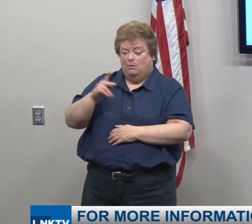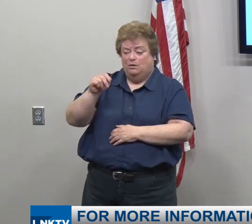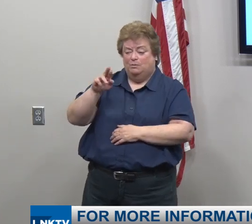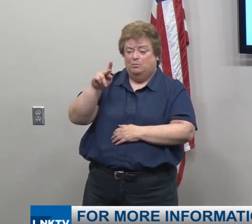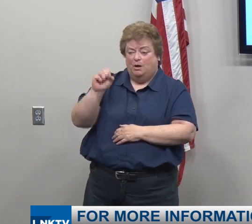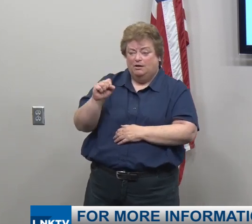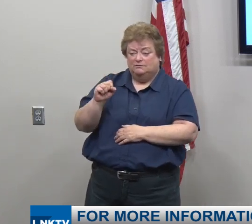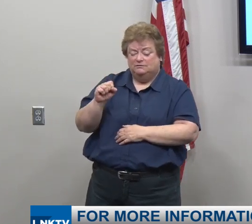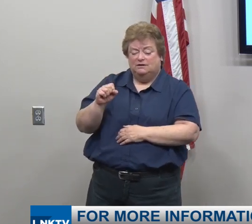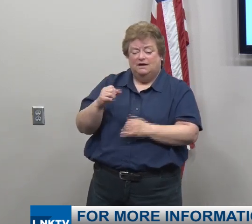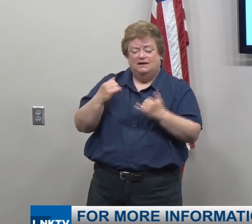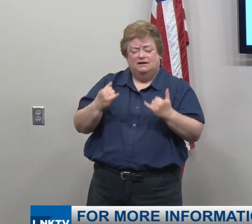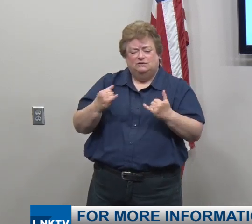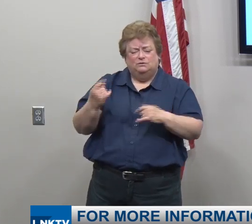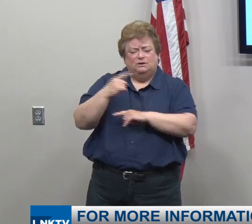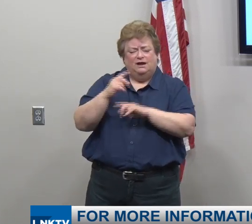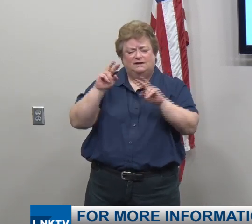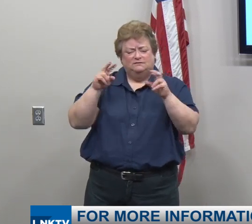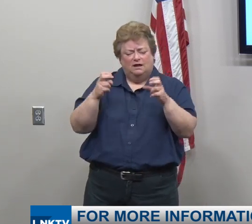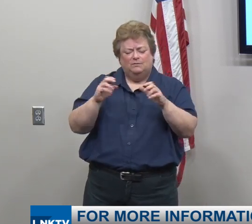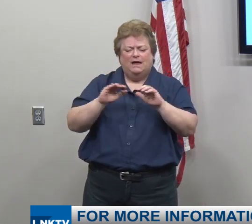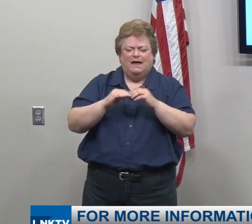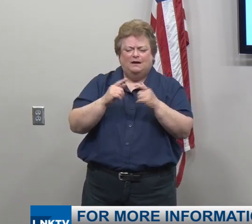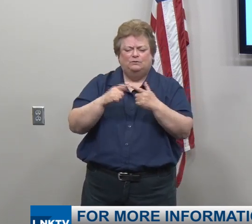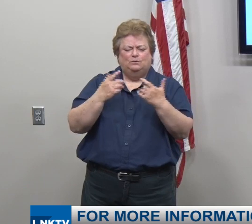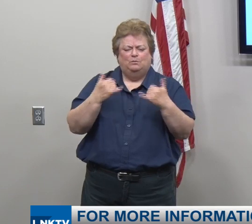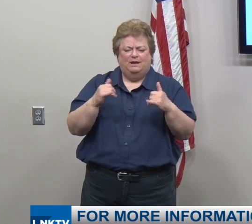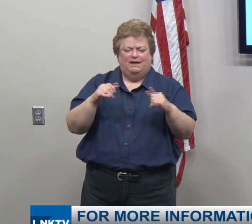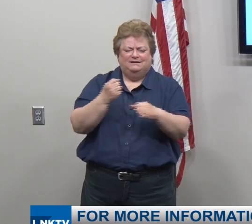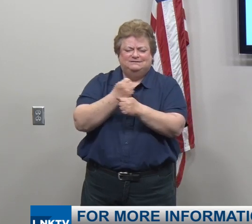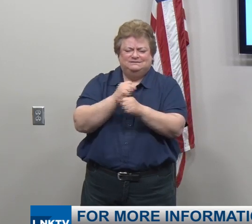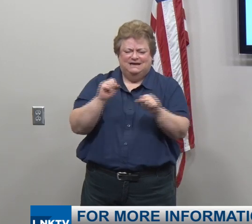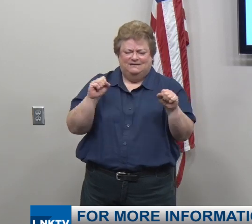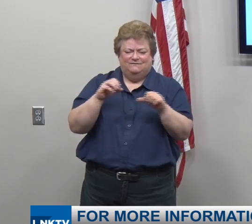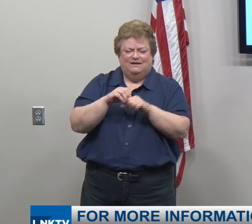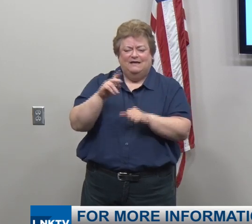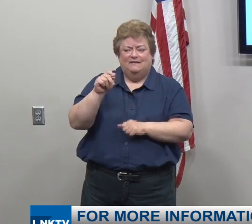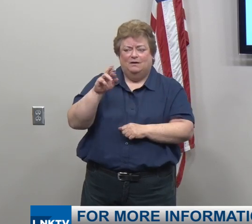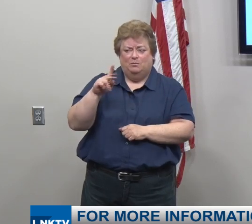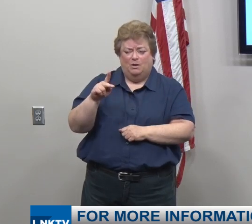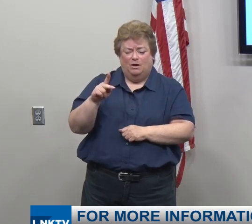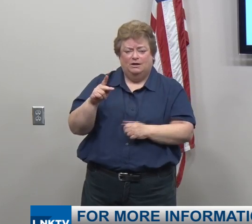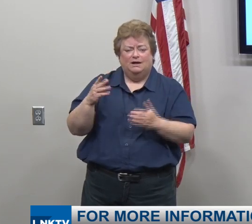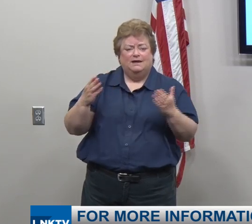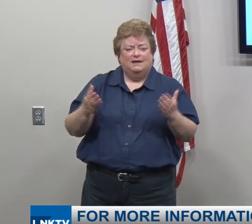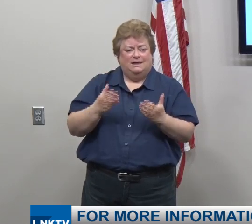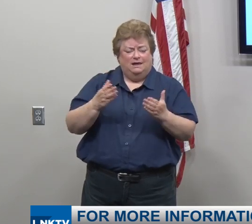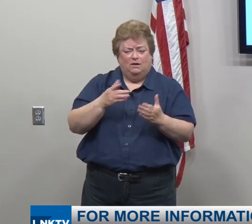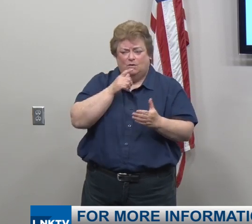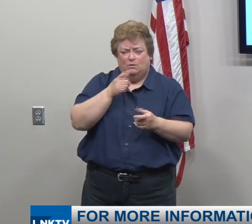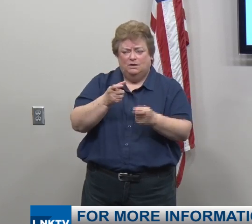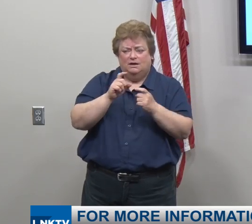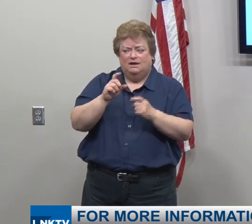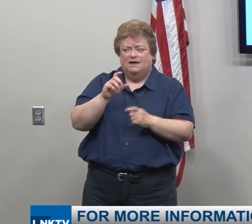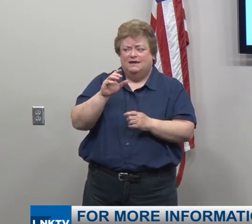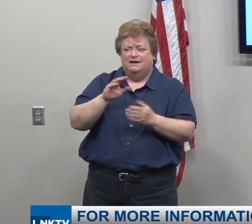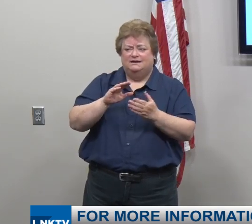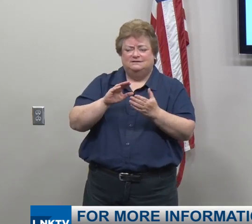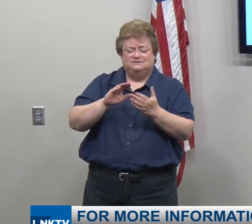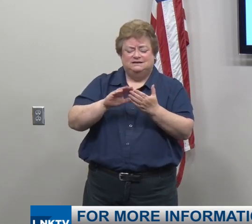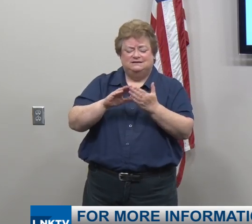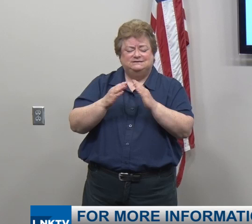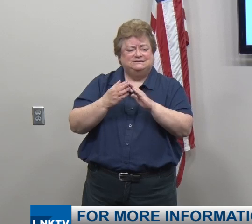for this briefing is how to play it safe in the parks. And here with me to provide guidance on this topic is City Council Member